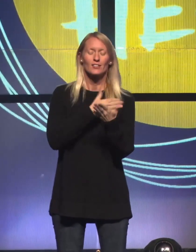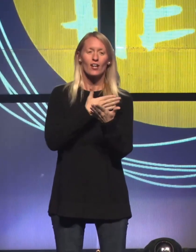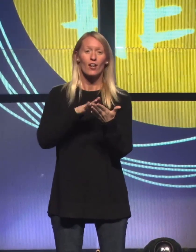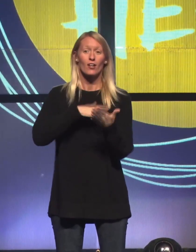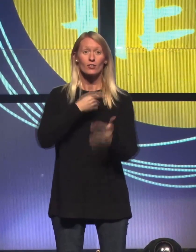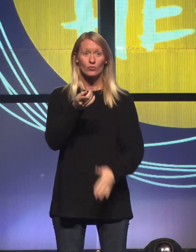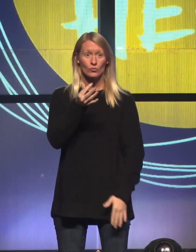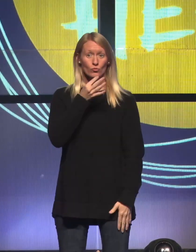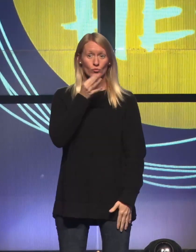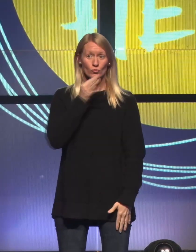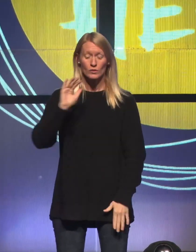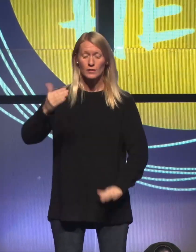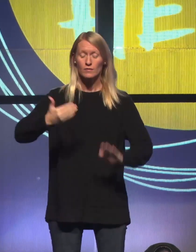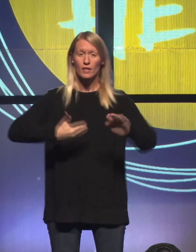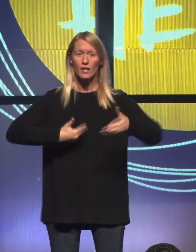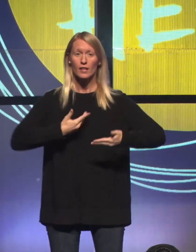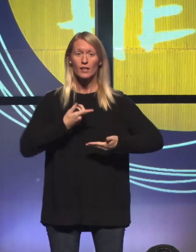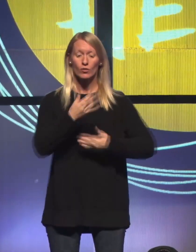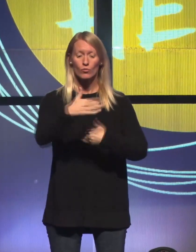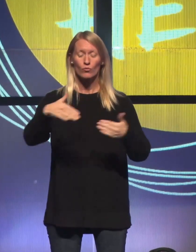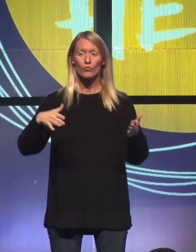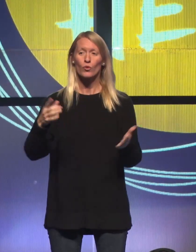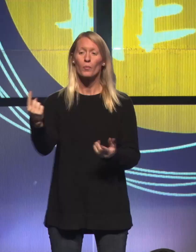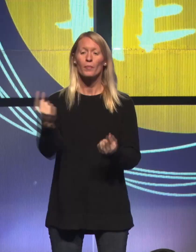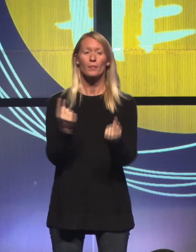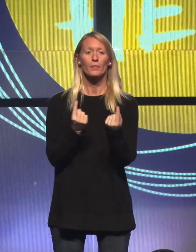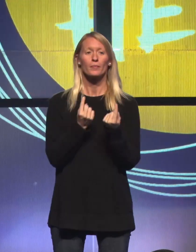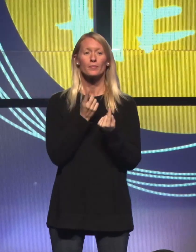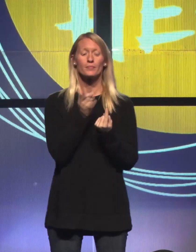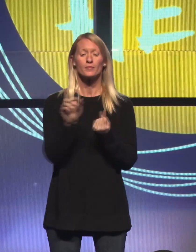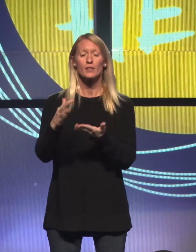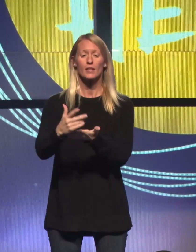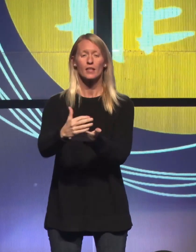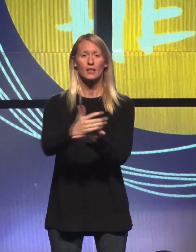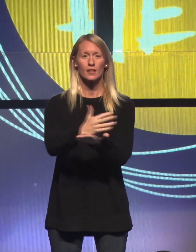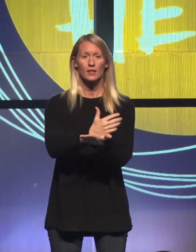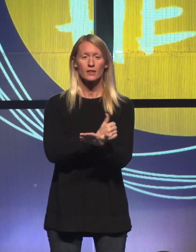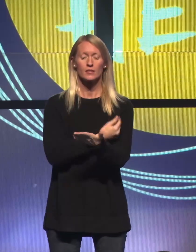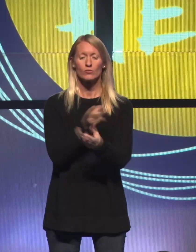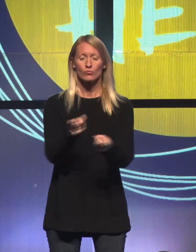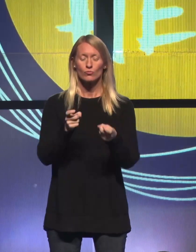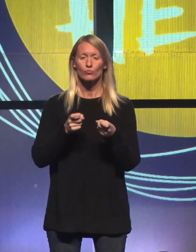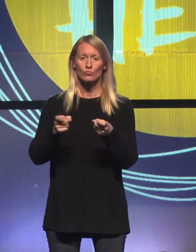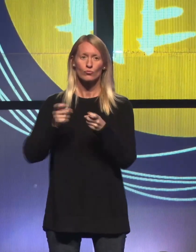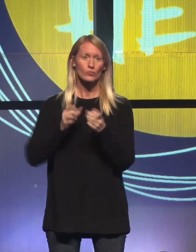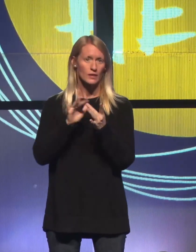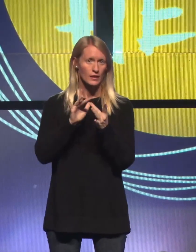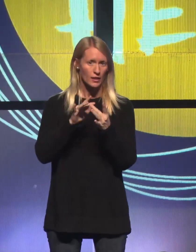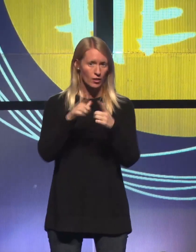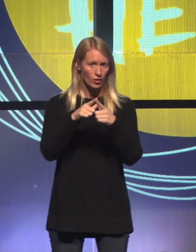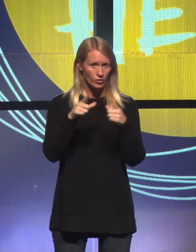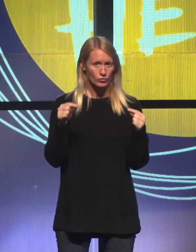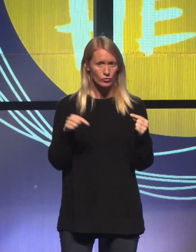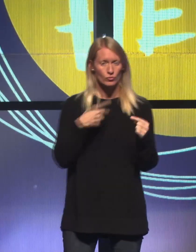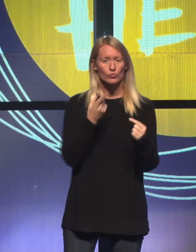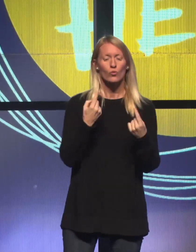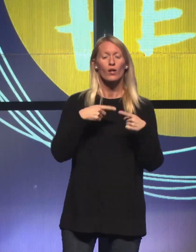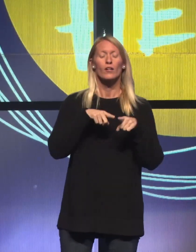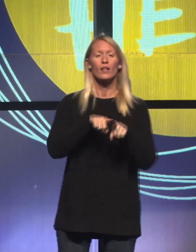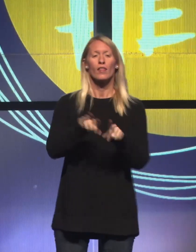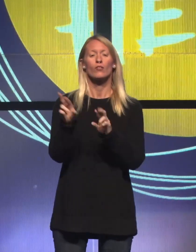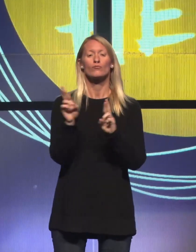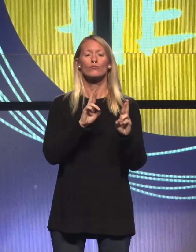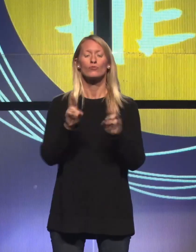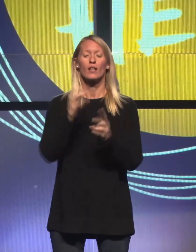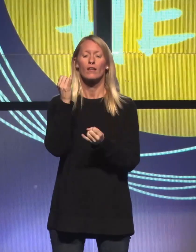inviting our room host to come around, collect those donations and connect cards. So while you're getting those ready, I just have a